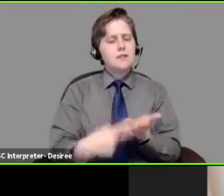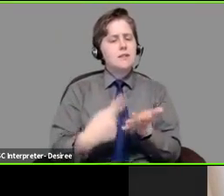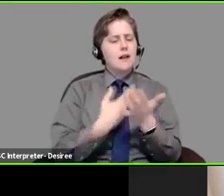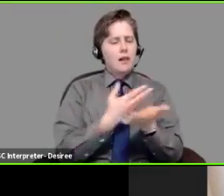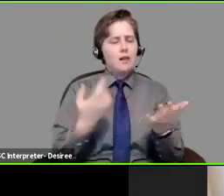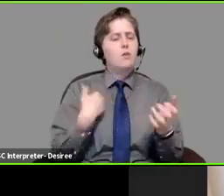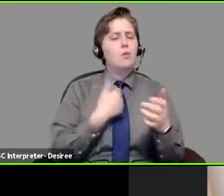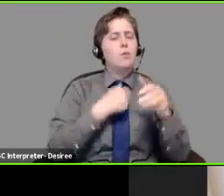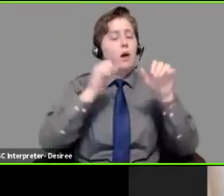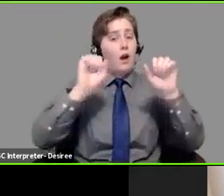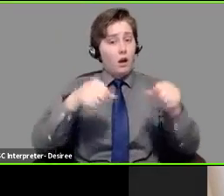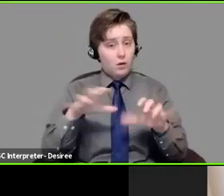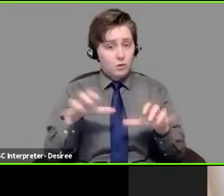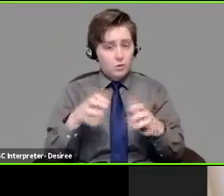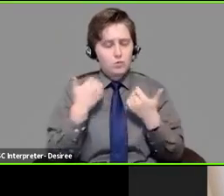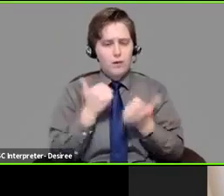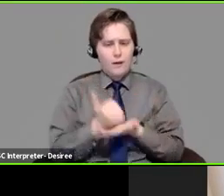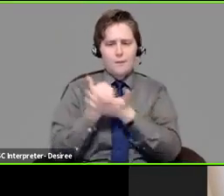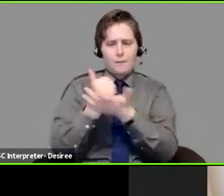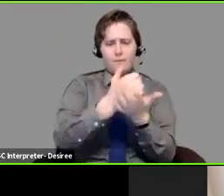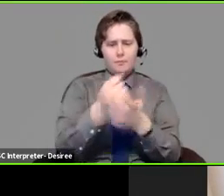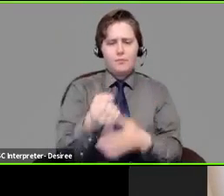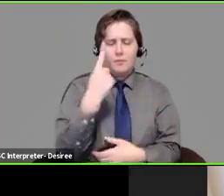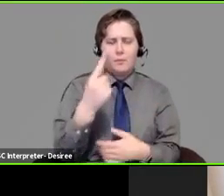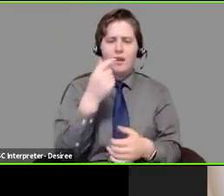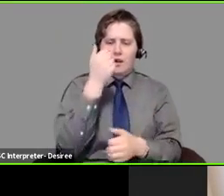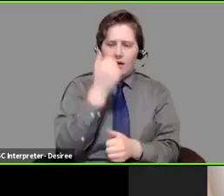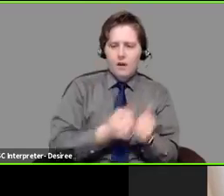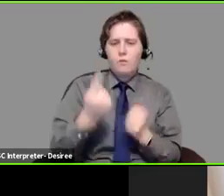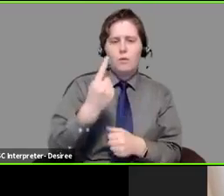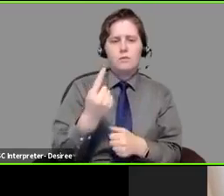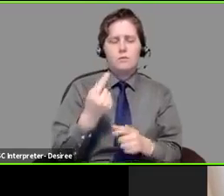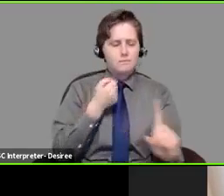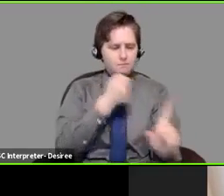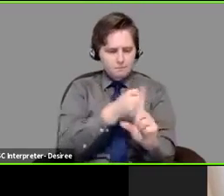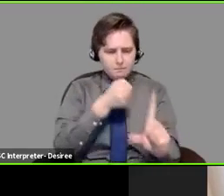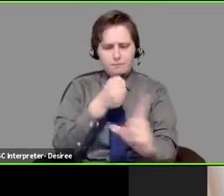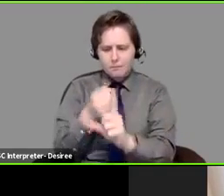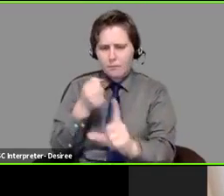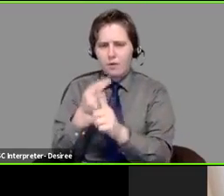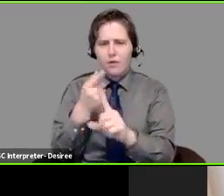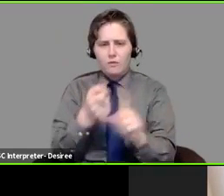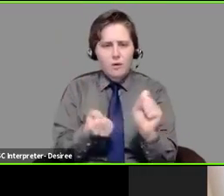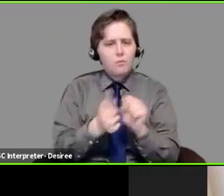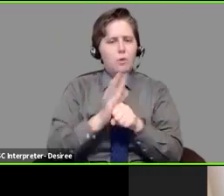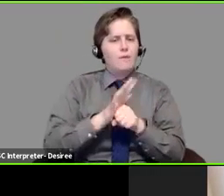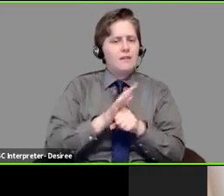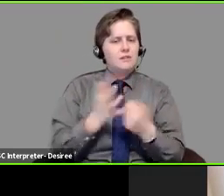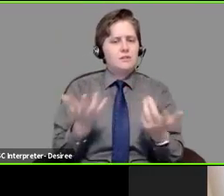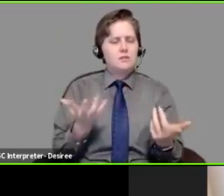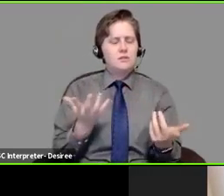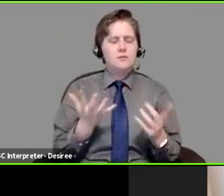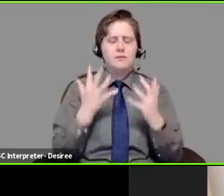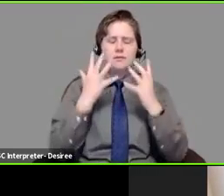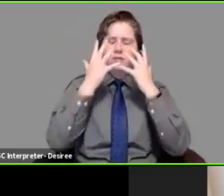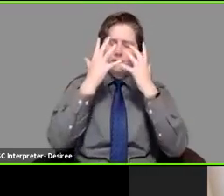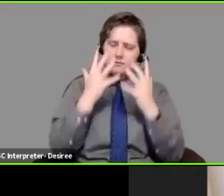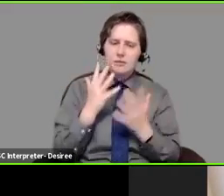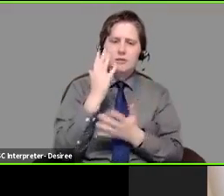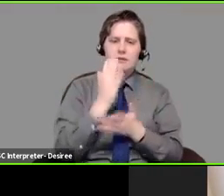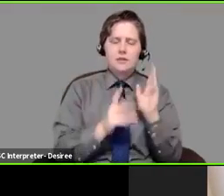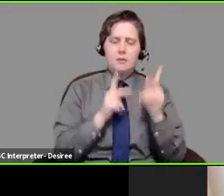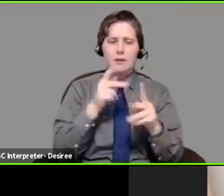do to try to help them understand everybody is impacted by the coronavirus. Unfortunately, some people have